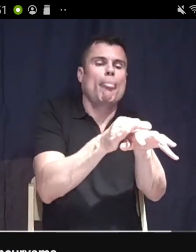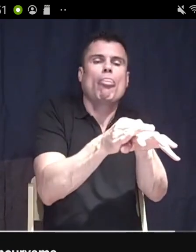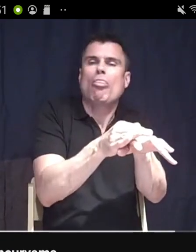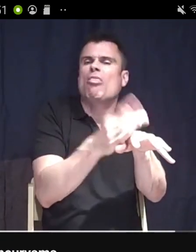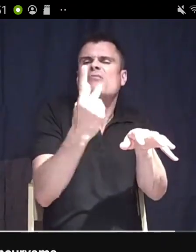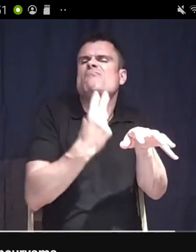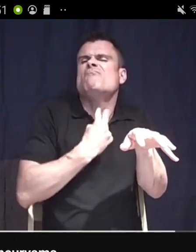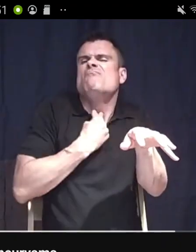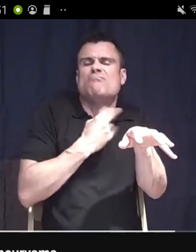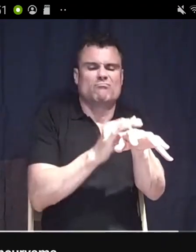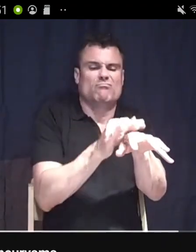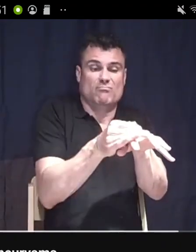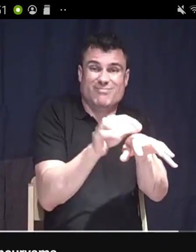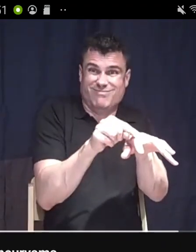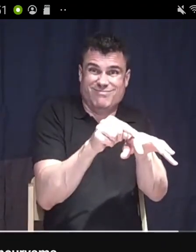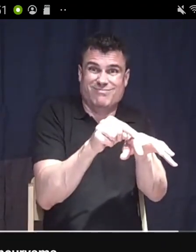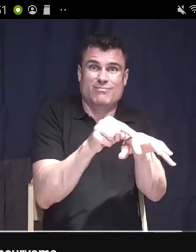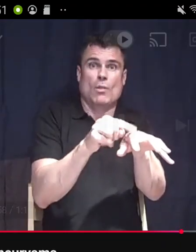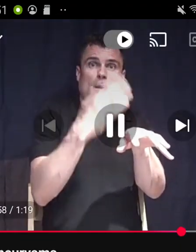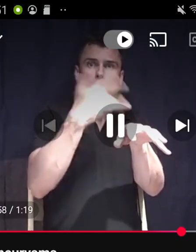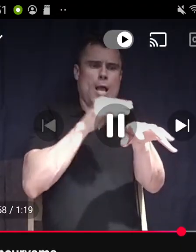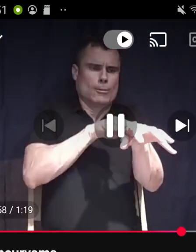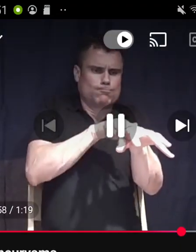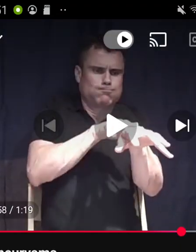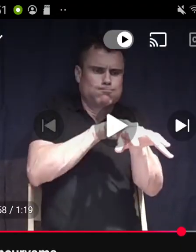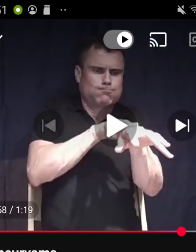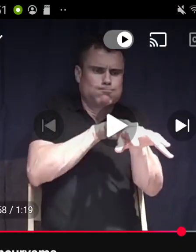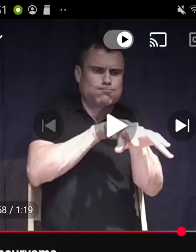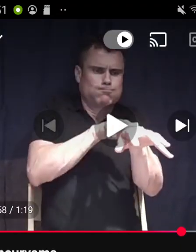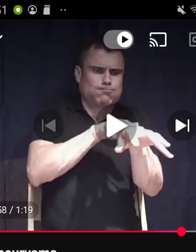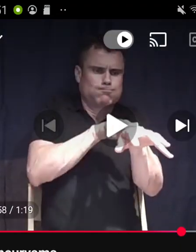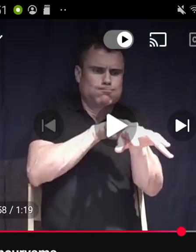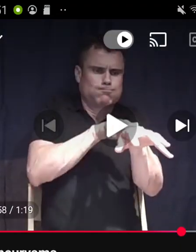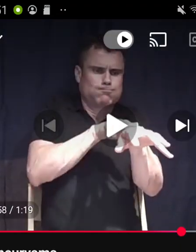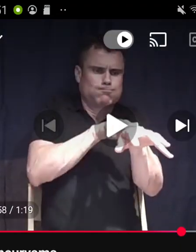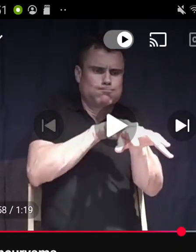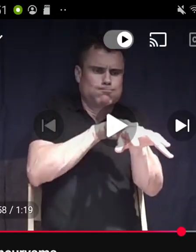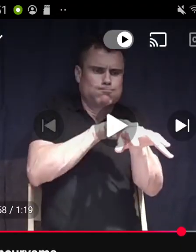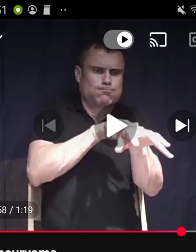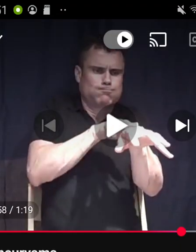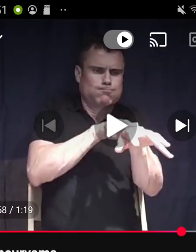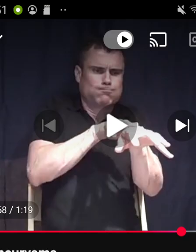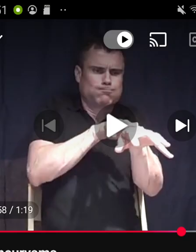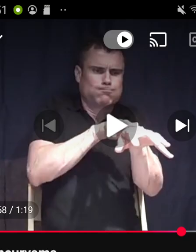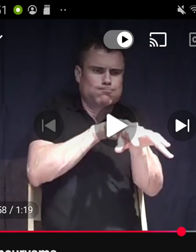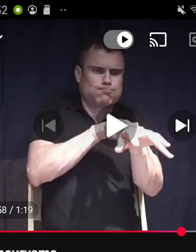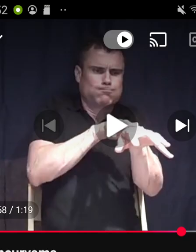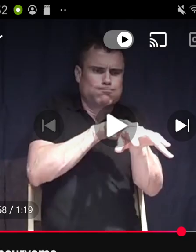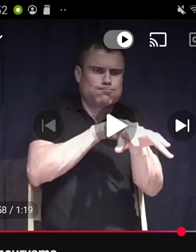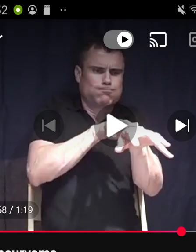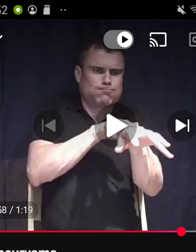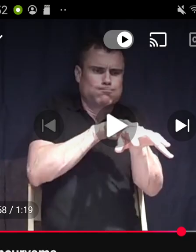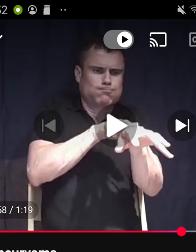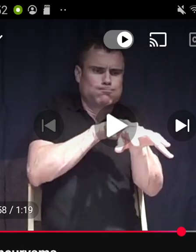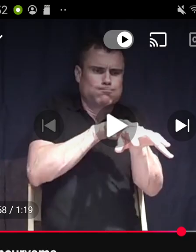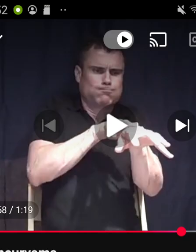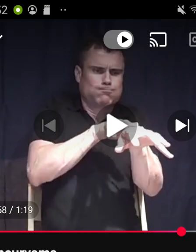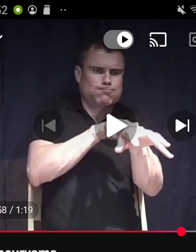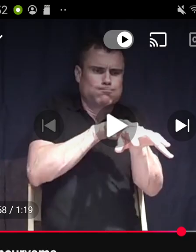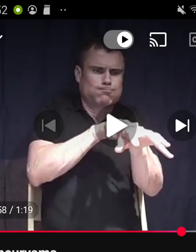because typically after a sentence or two in a